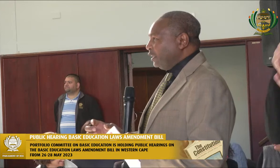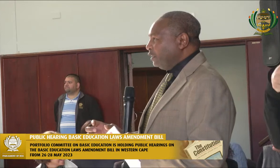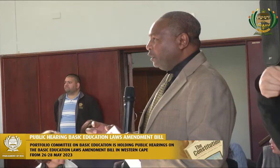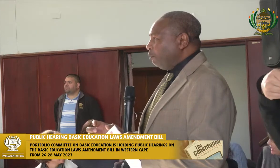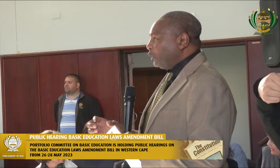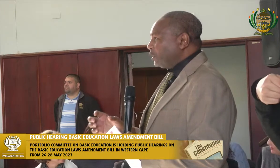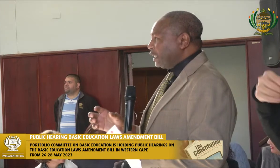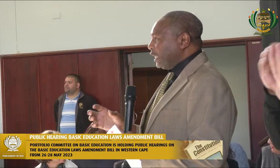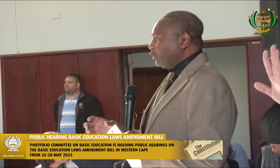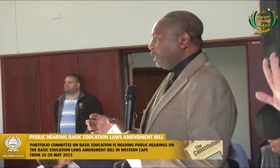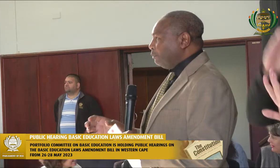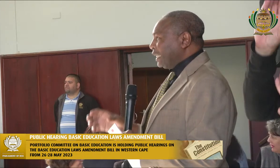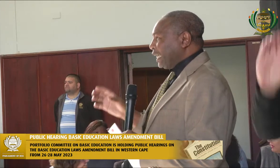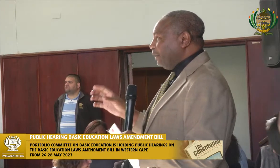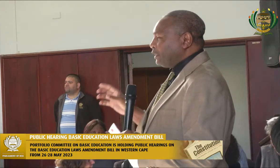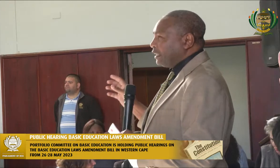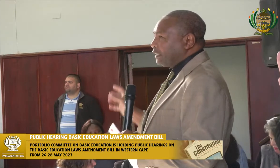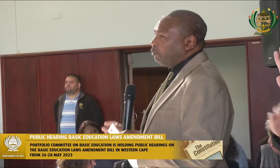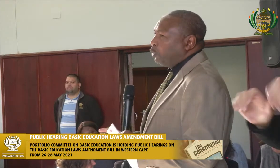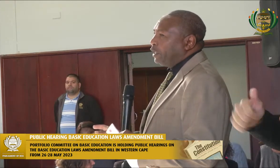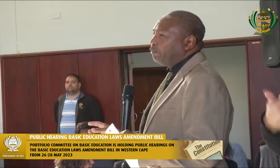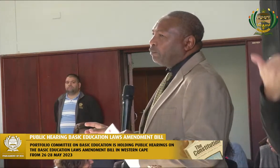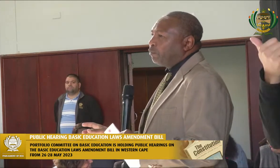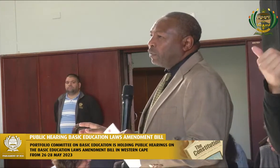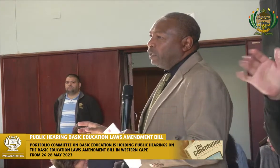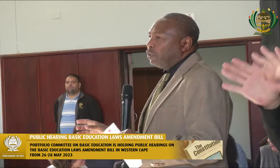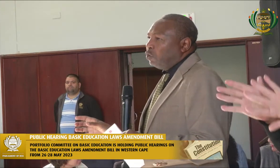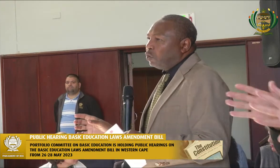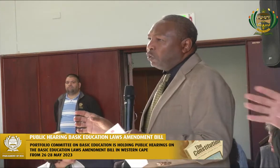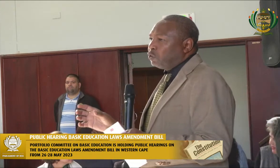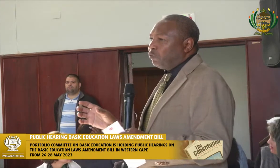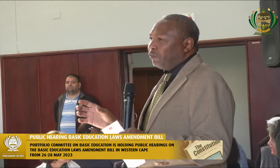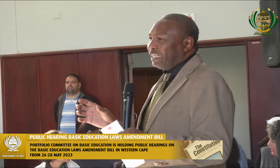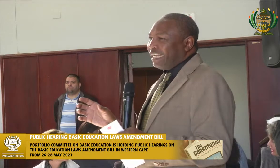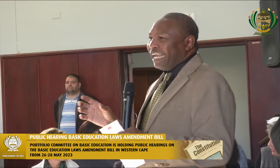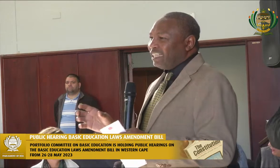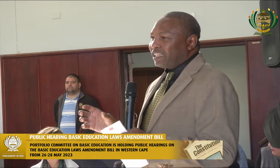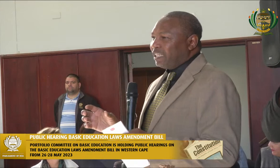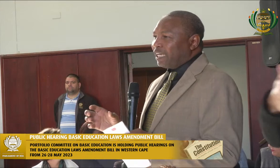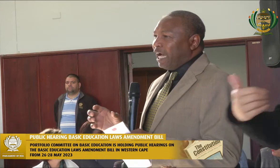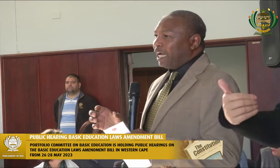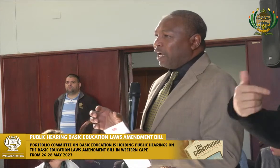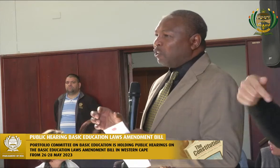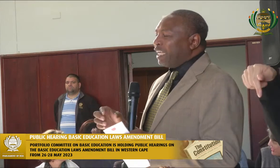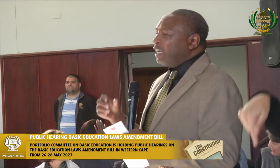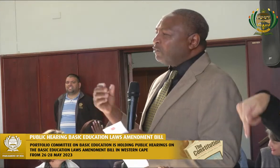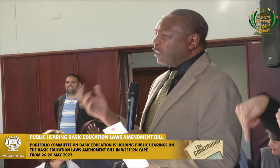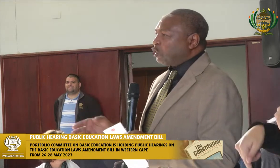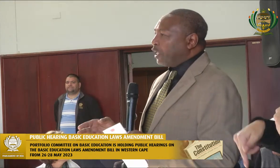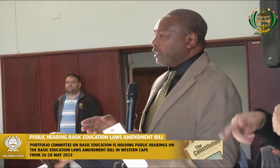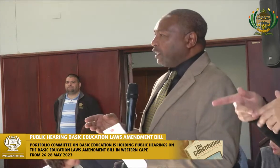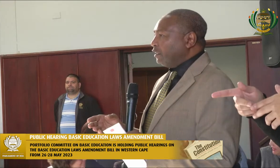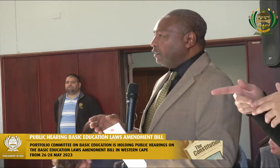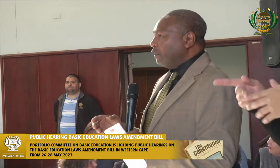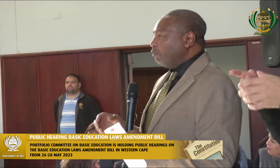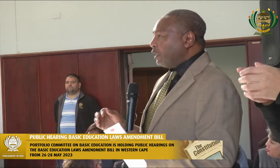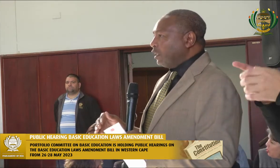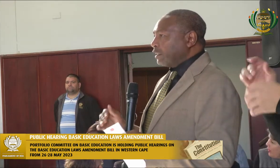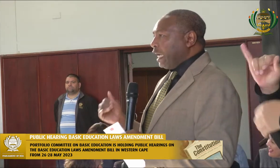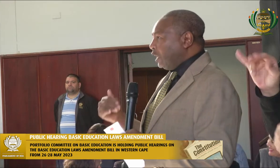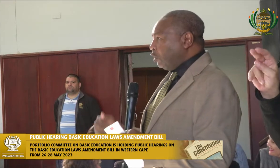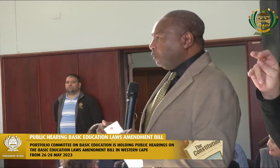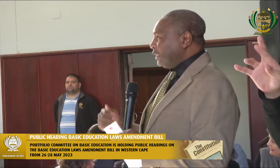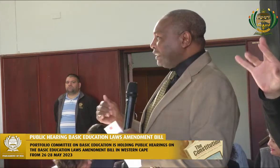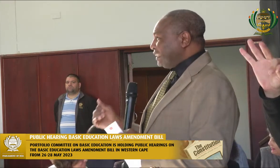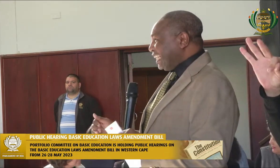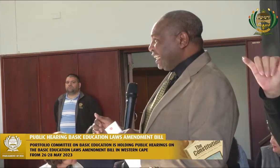issues there, because curriculums are captured somewhere. You're not going to find anything around infrastructure,